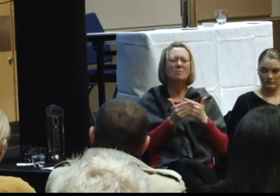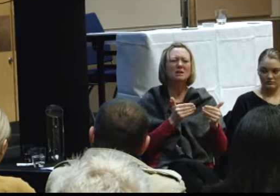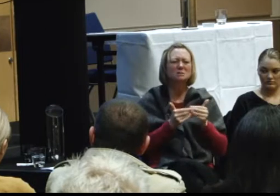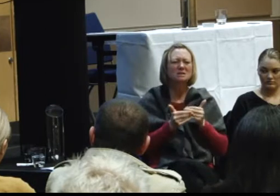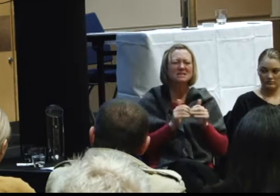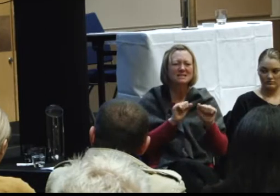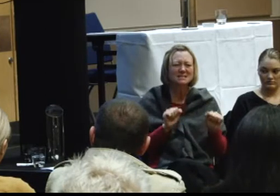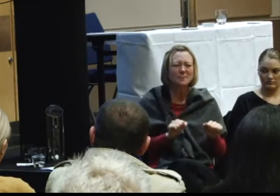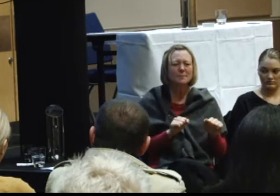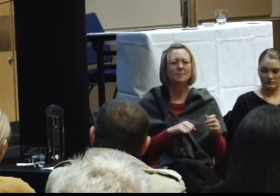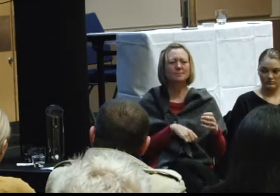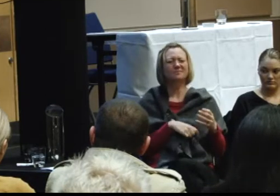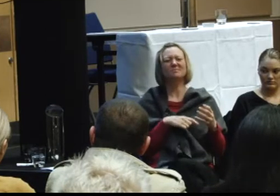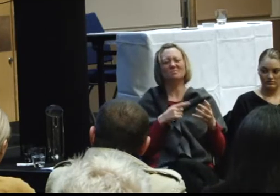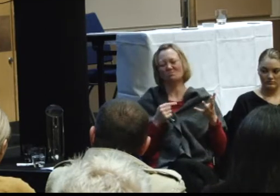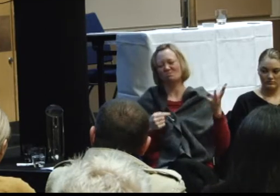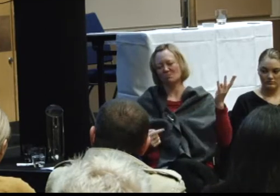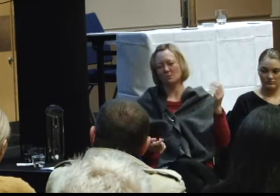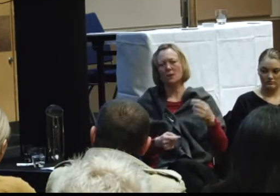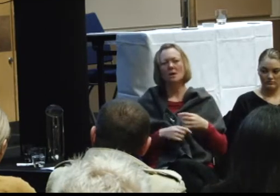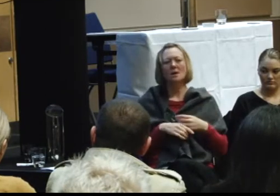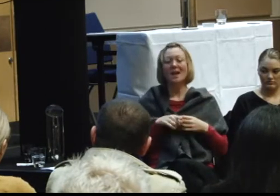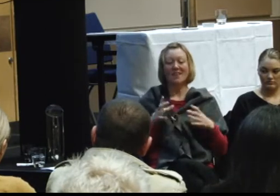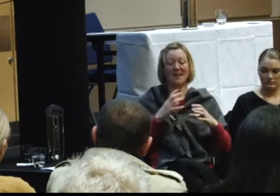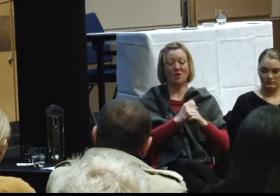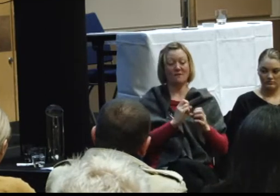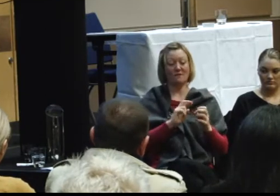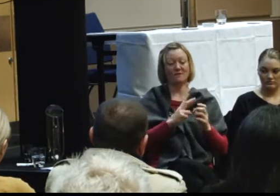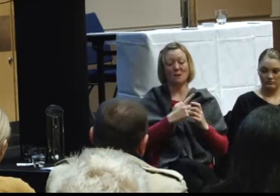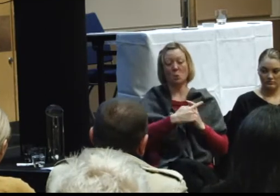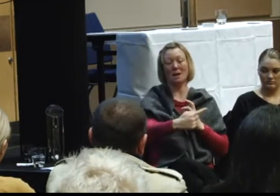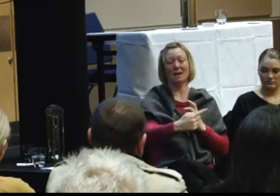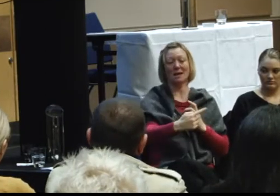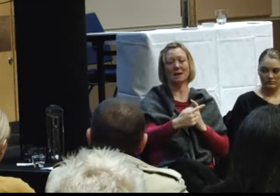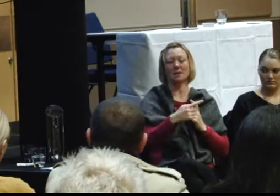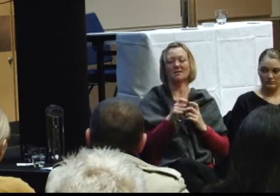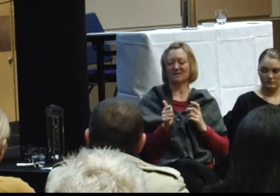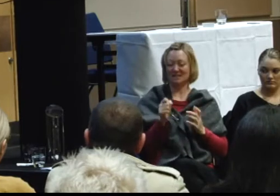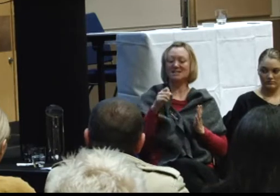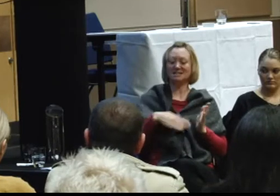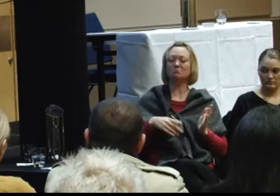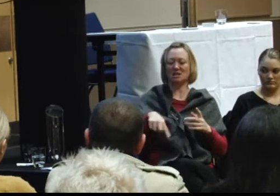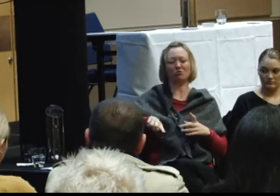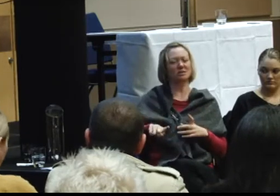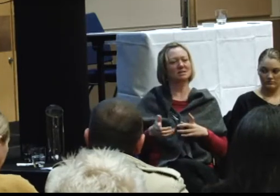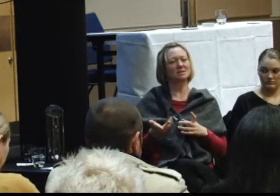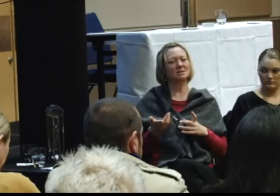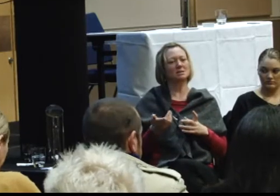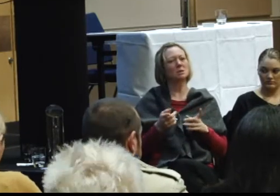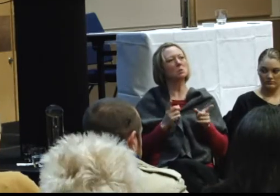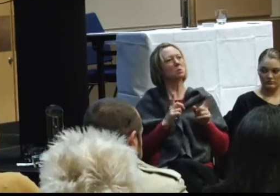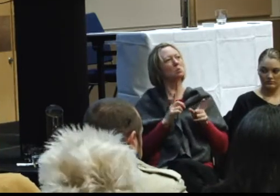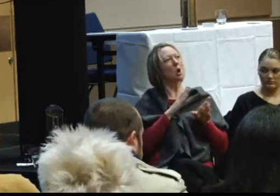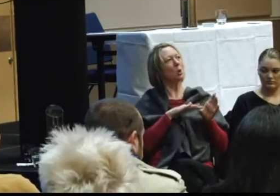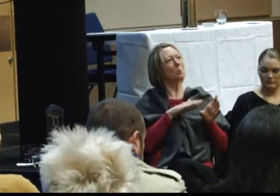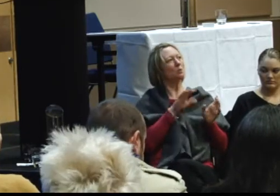so on. And so, you know, at the end of the week, they've had a experience on what computer science